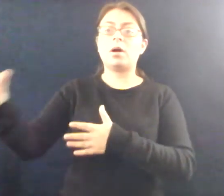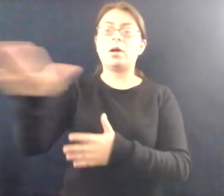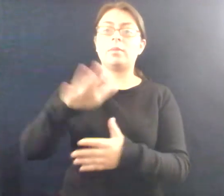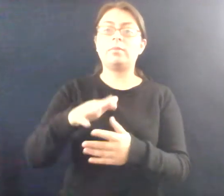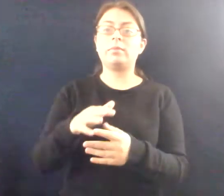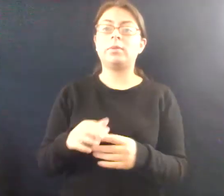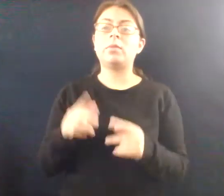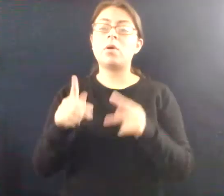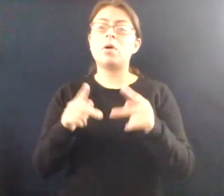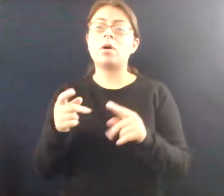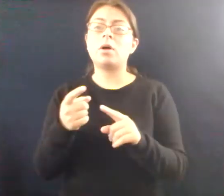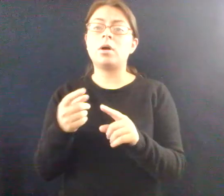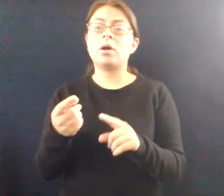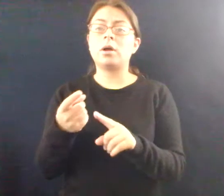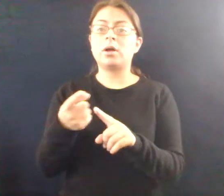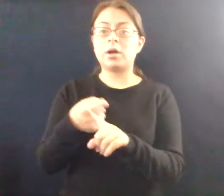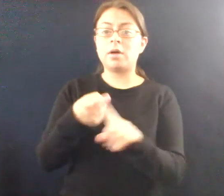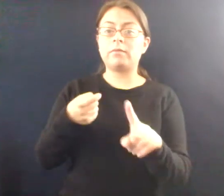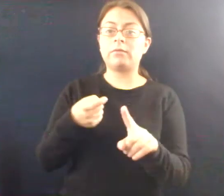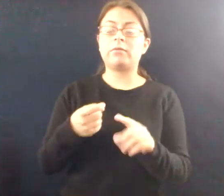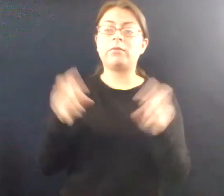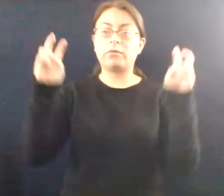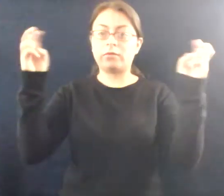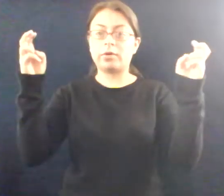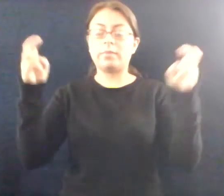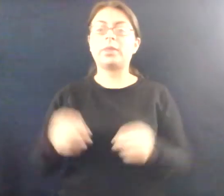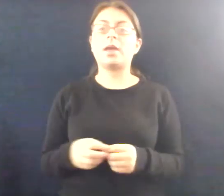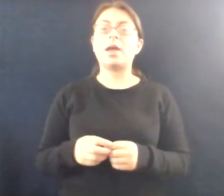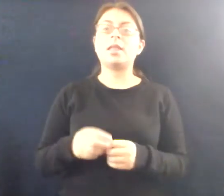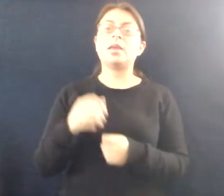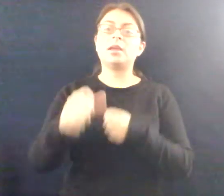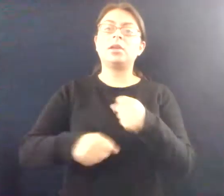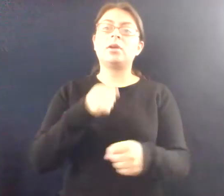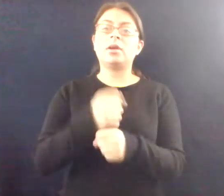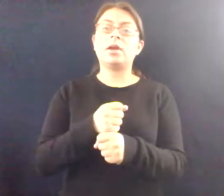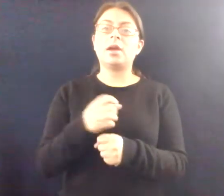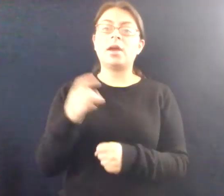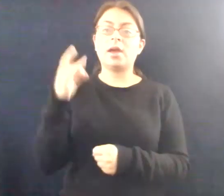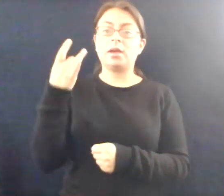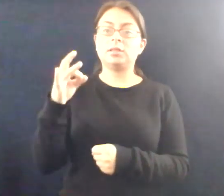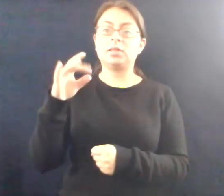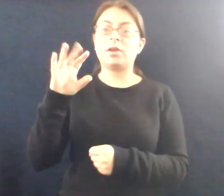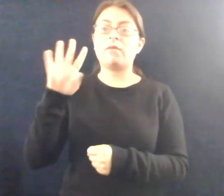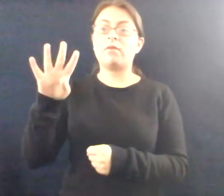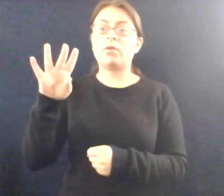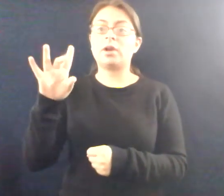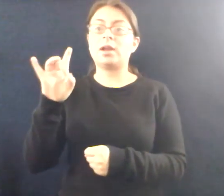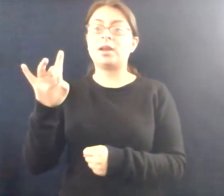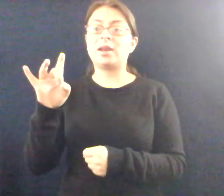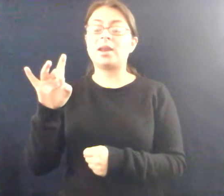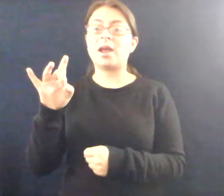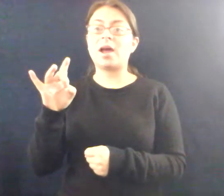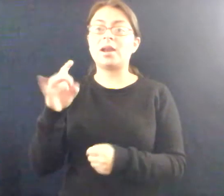By 1849, news of the great gold discovery was spreading from person to person, town to